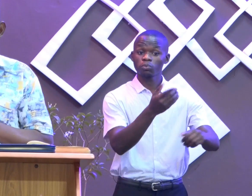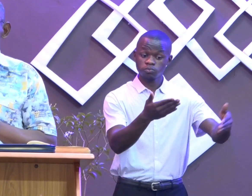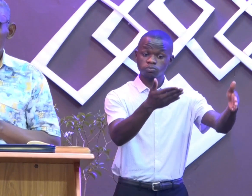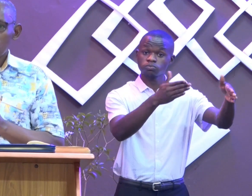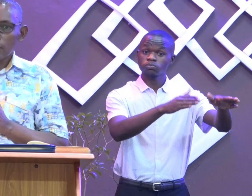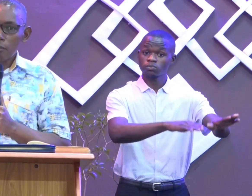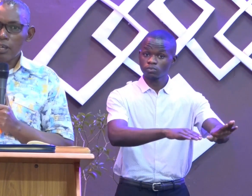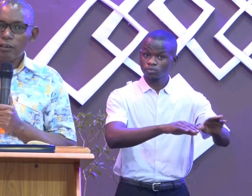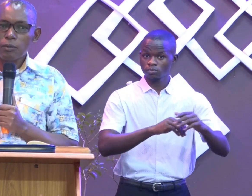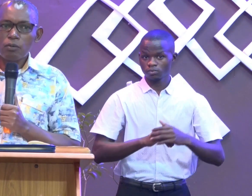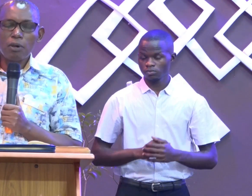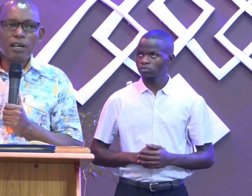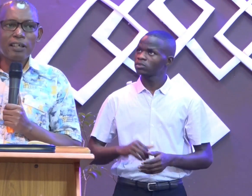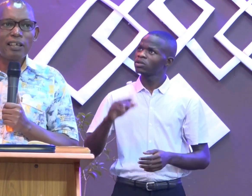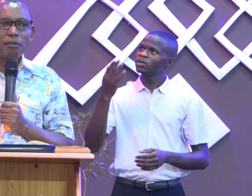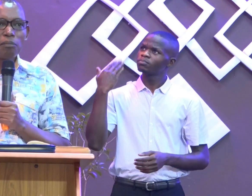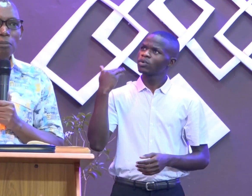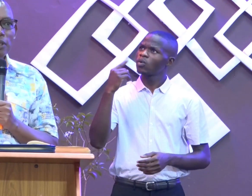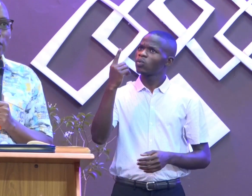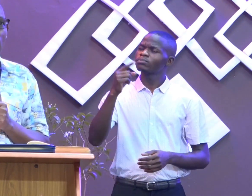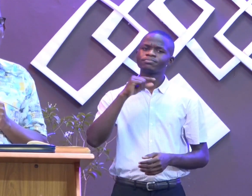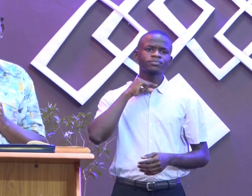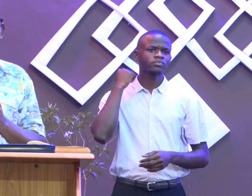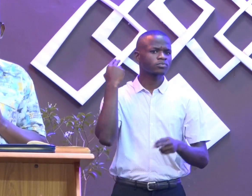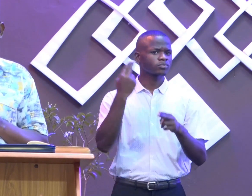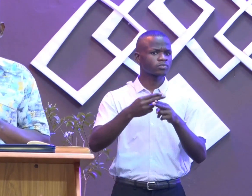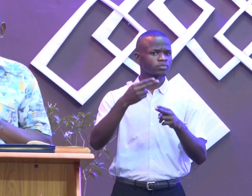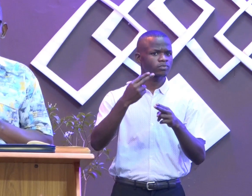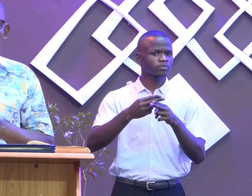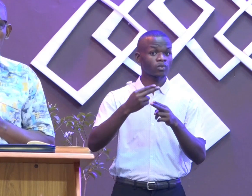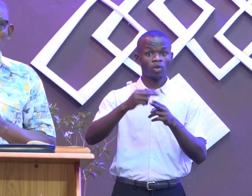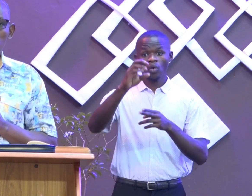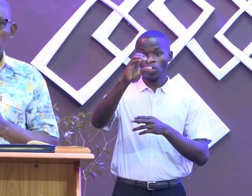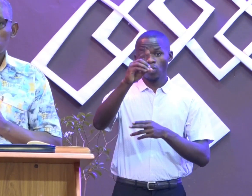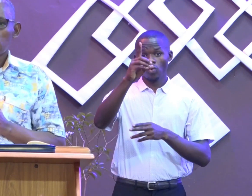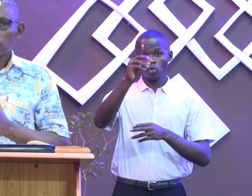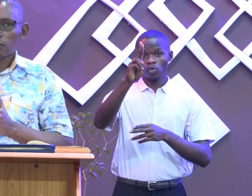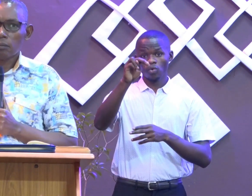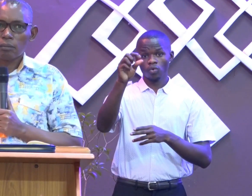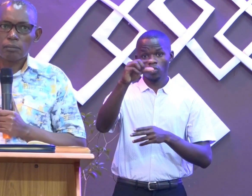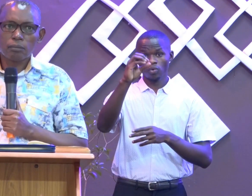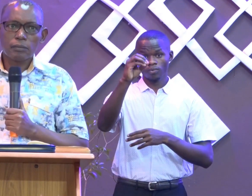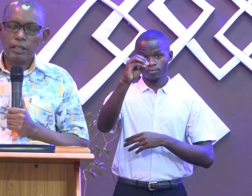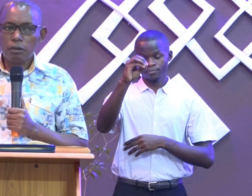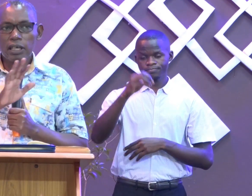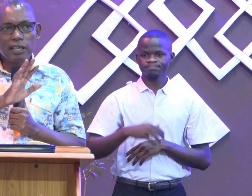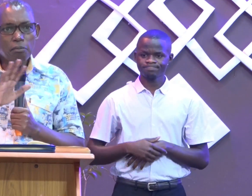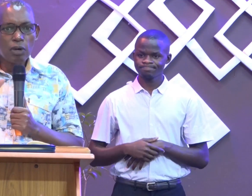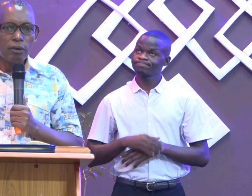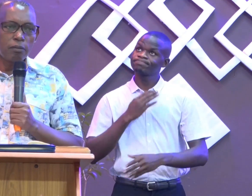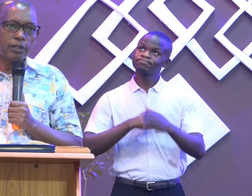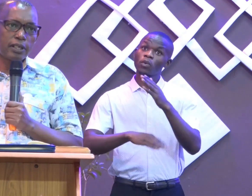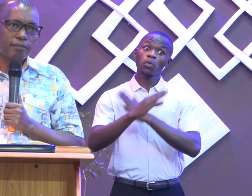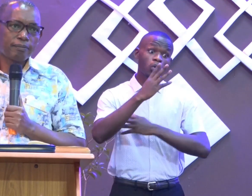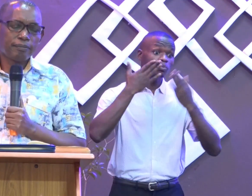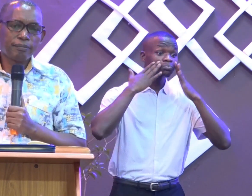they leave the world. Omu yali omusumba wange bamuyitanga Beswell Dongo. One was called Pastor Beswell Dongo. Katonda yali